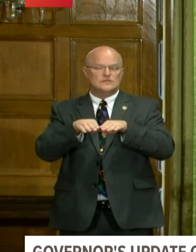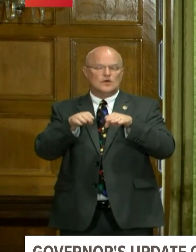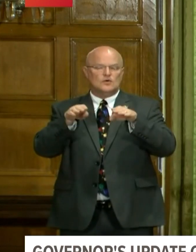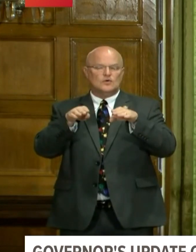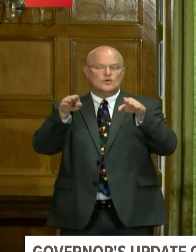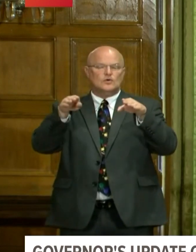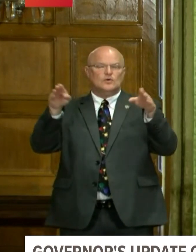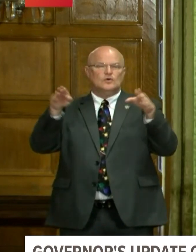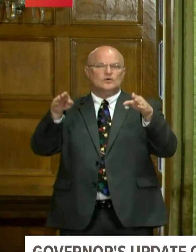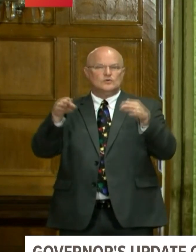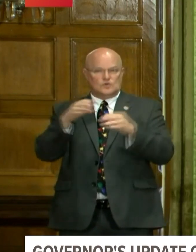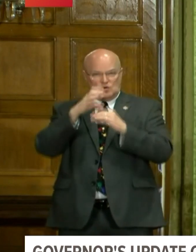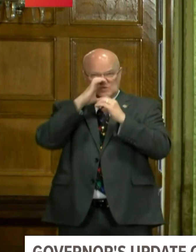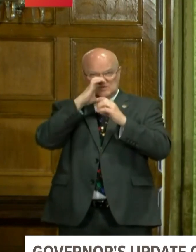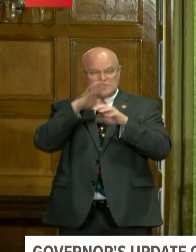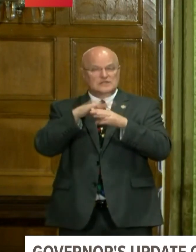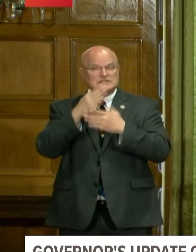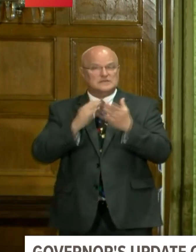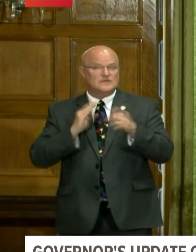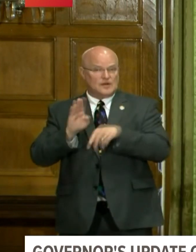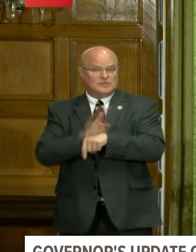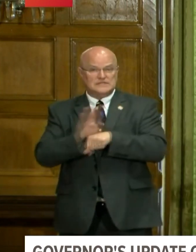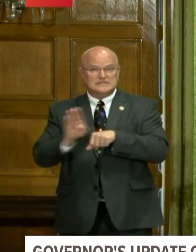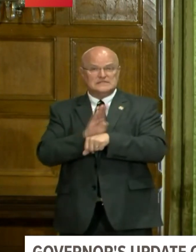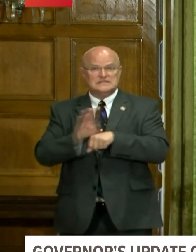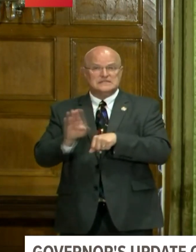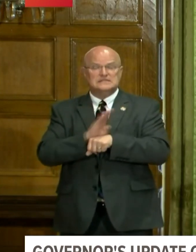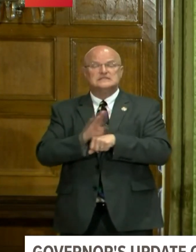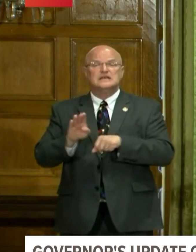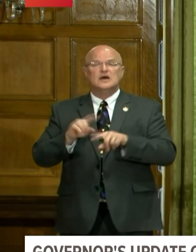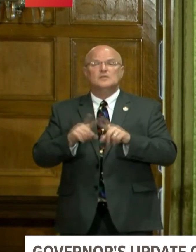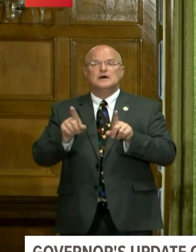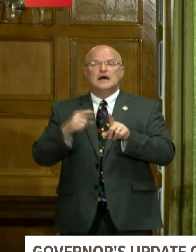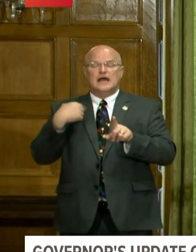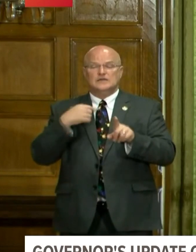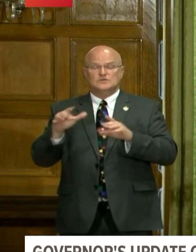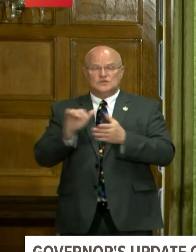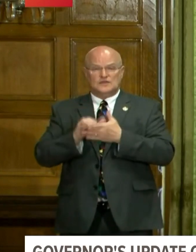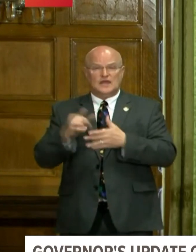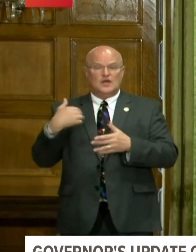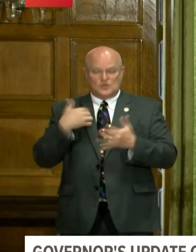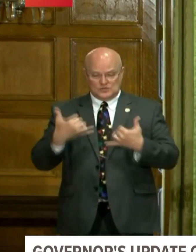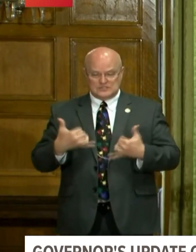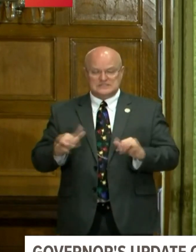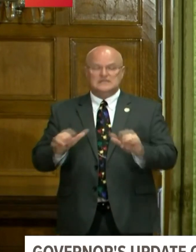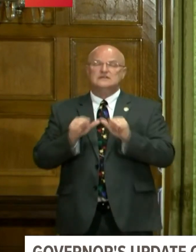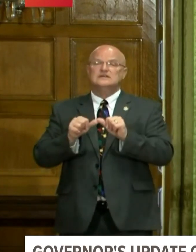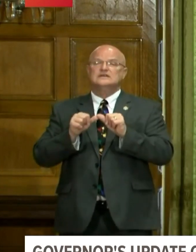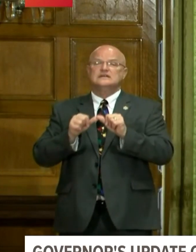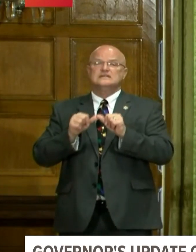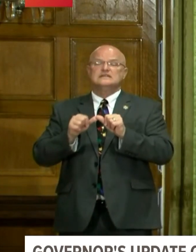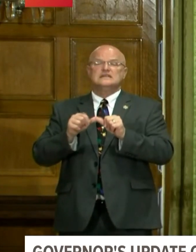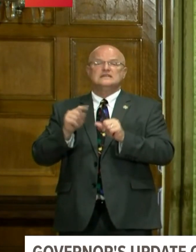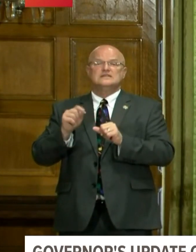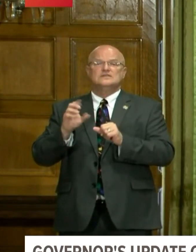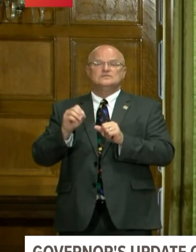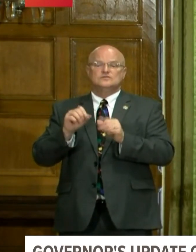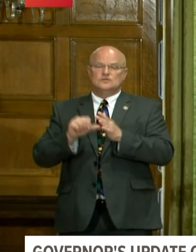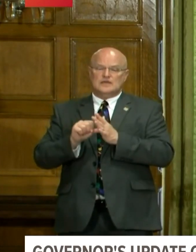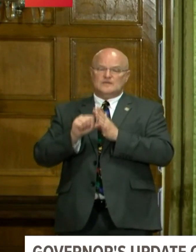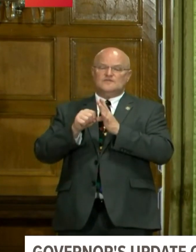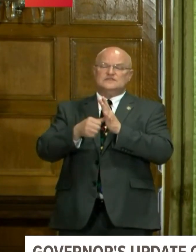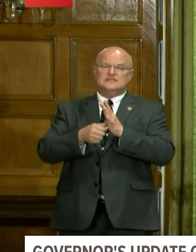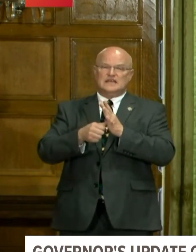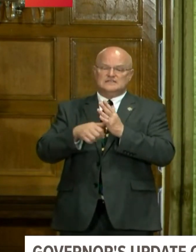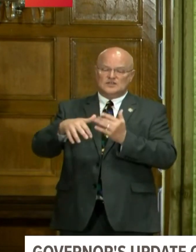the existing restrictions on some of our businesses. But as we do that, we're still going to continue to